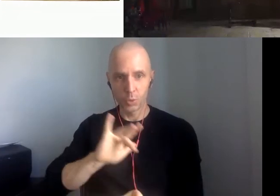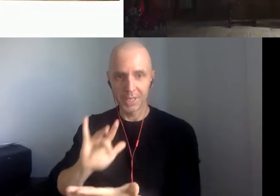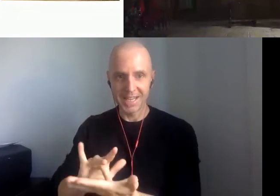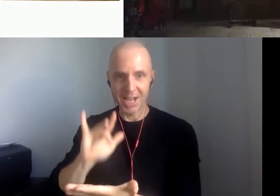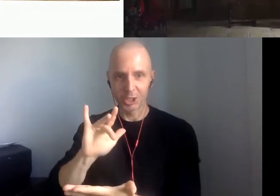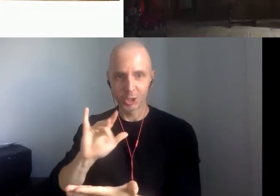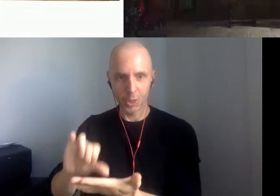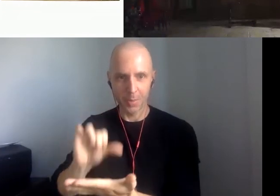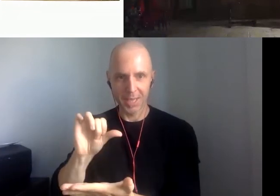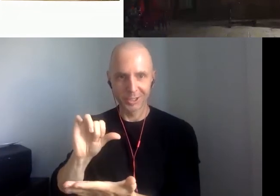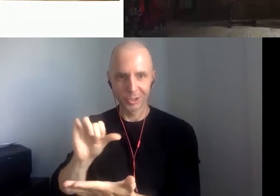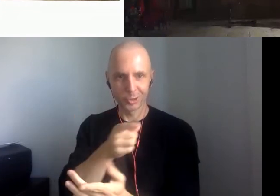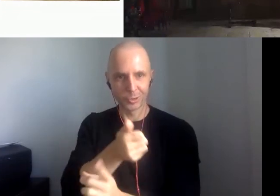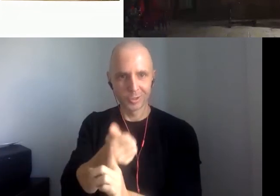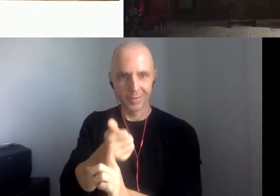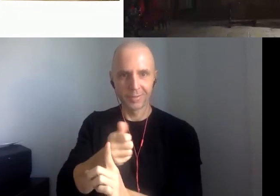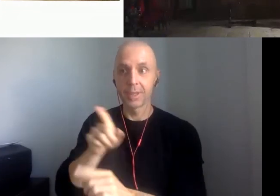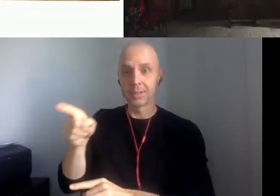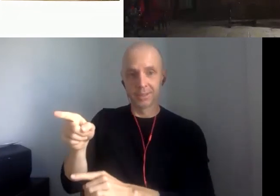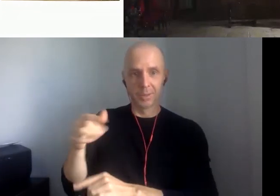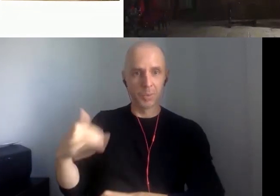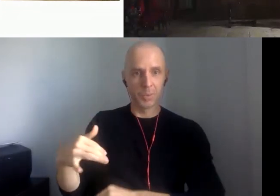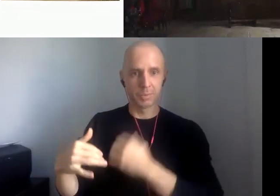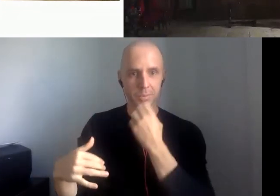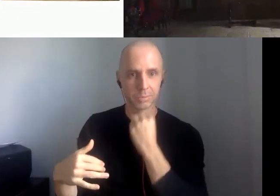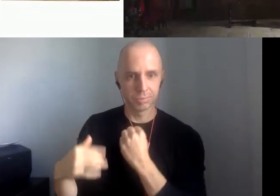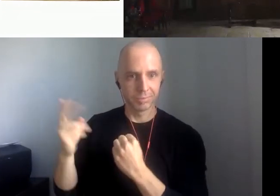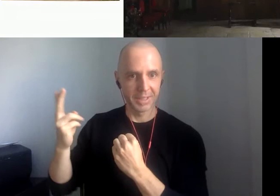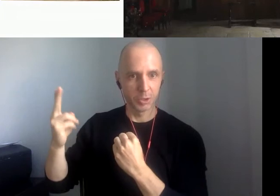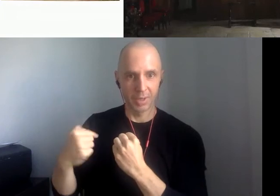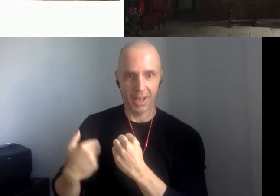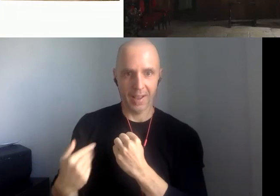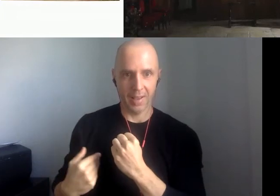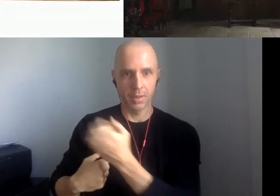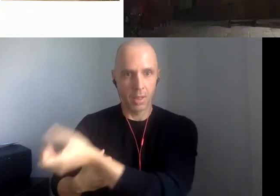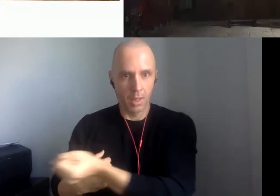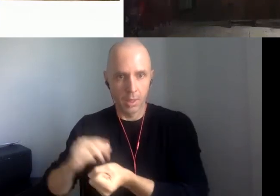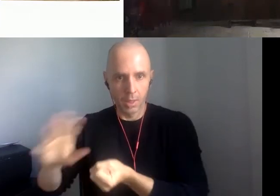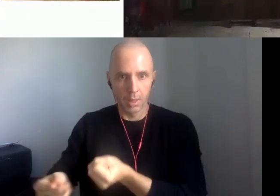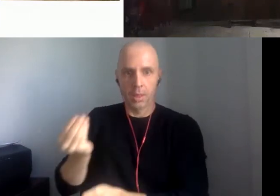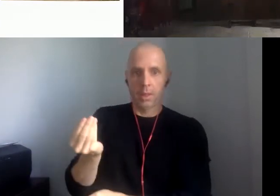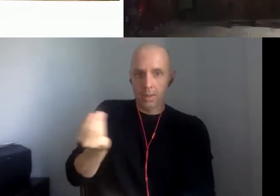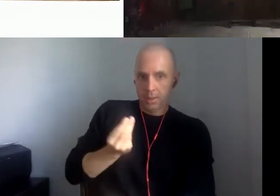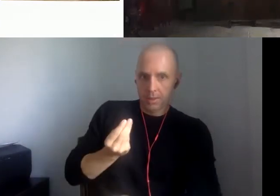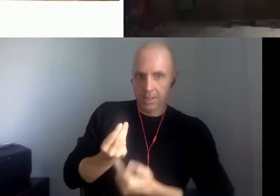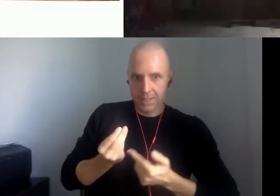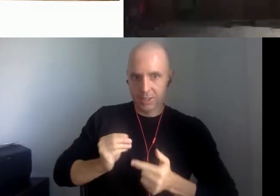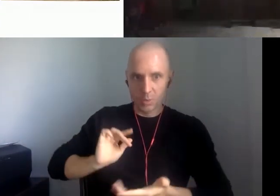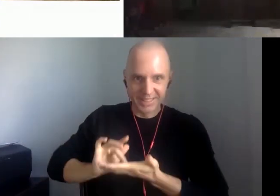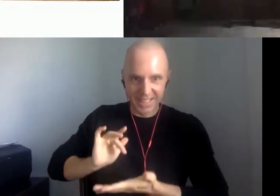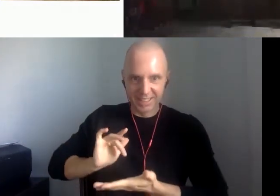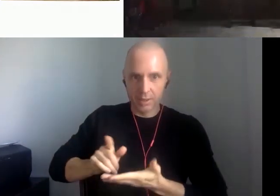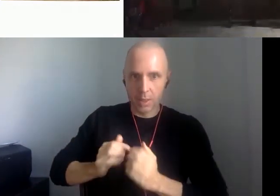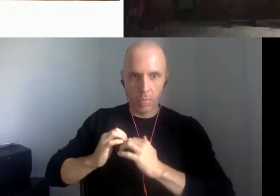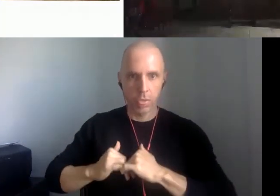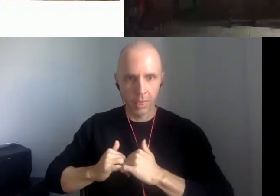ruin. So they will let you look at it, and it's thrilling to do that, but you have to be super careful with that. And I